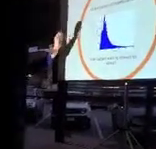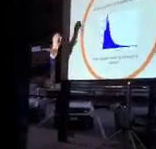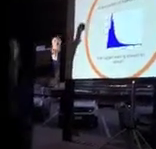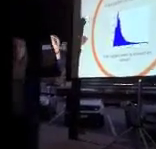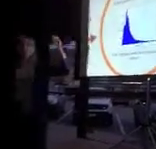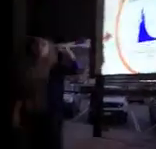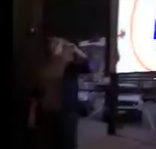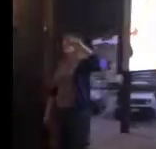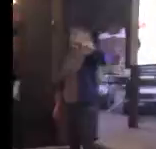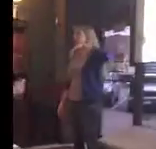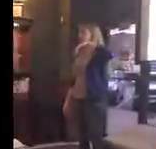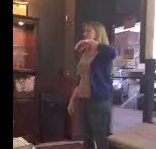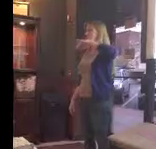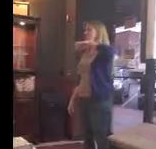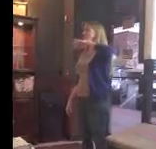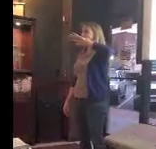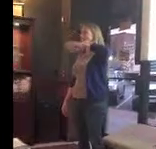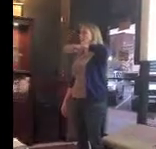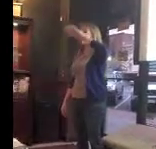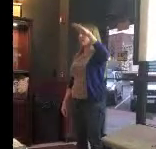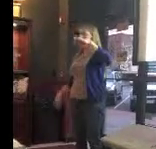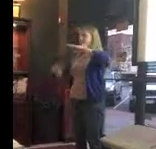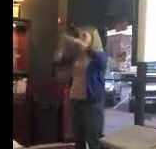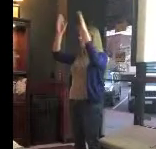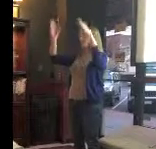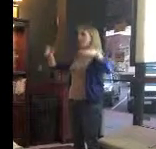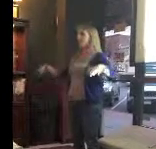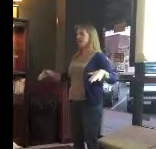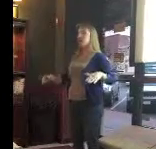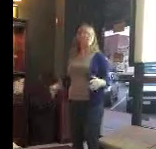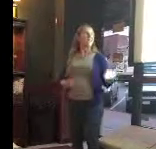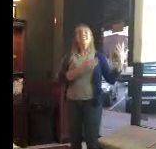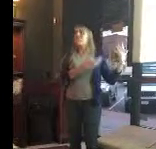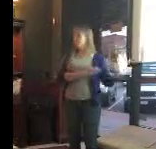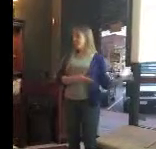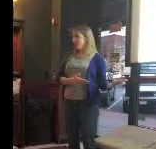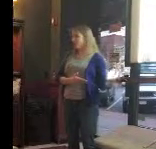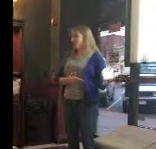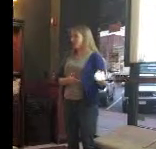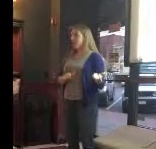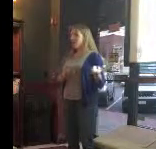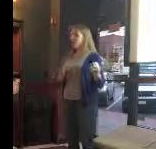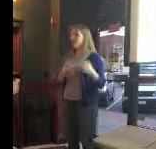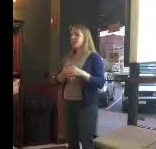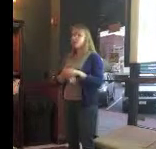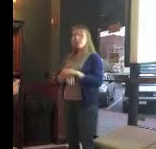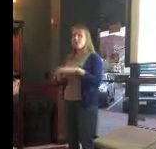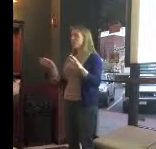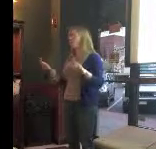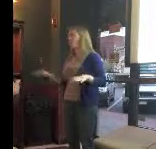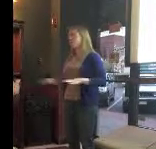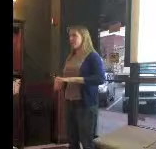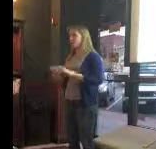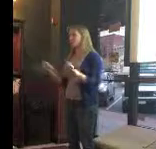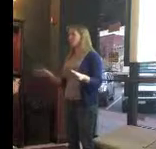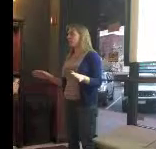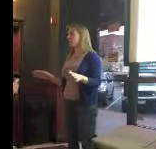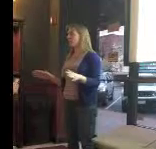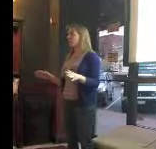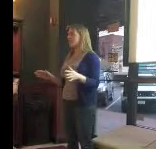because most statistical analyses require normal data, so bell-shaped data. And this isn't bell-shaped. And the very common acceptable fix is to